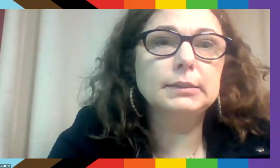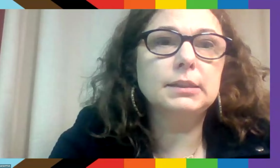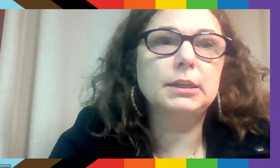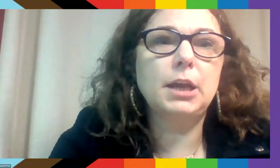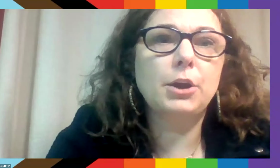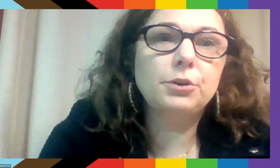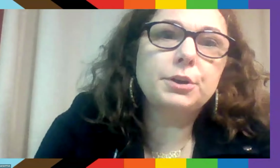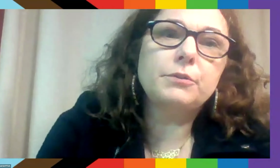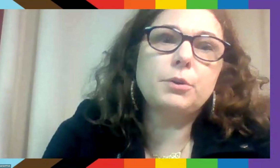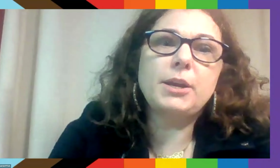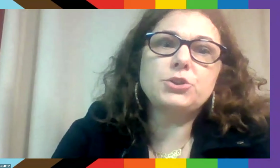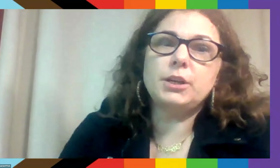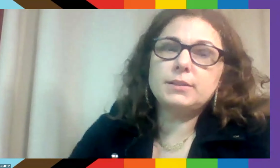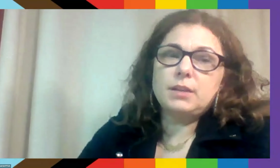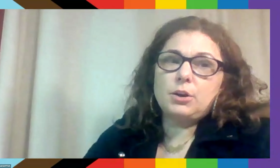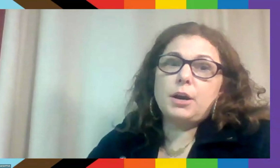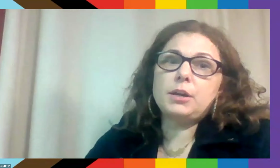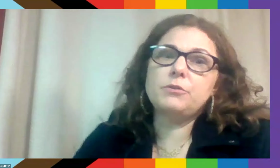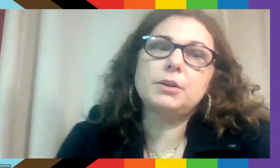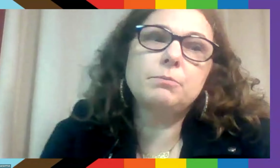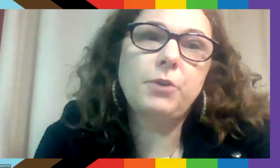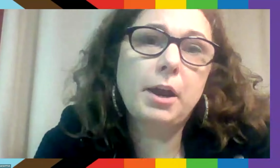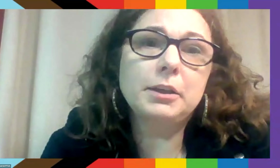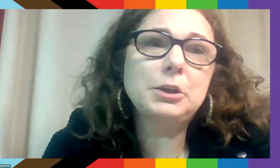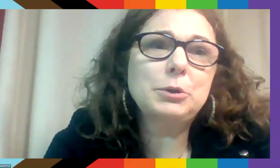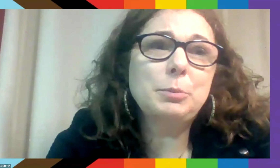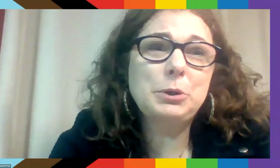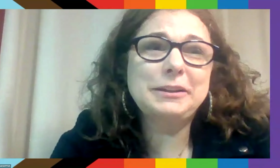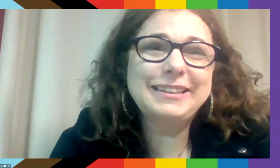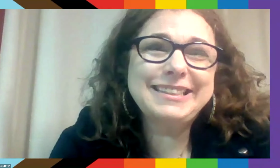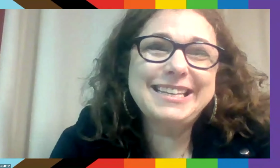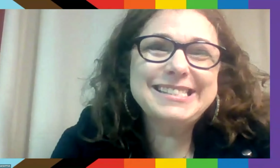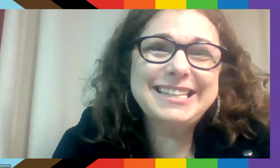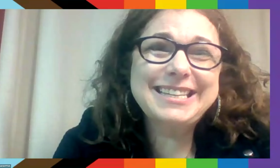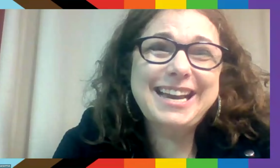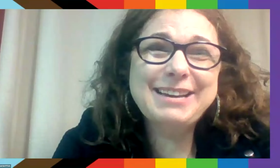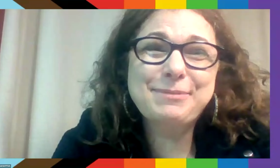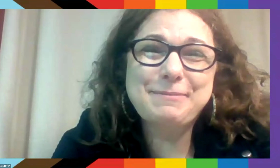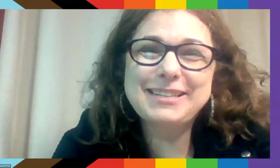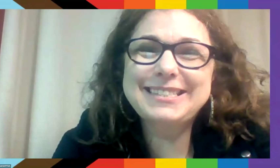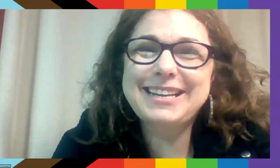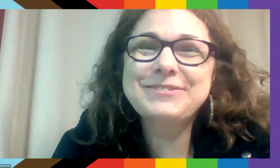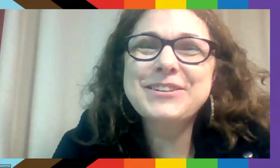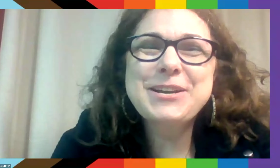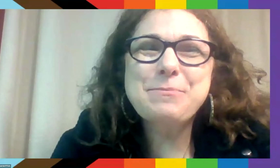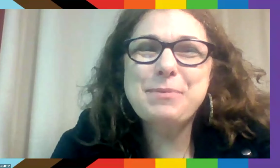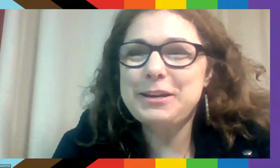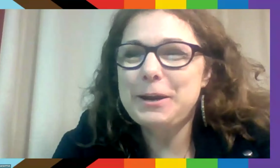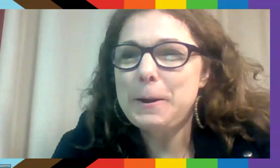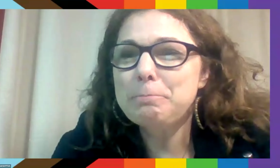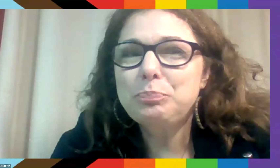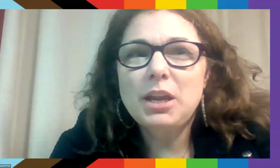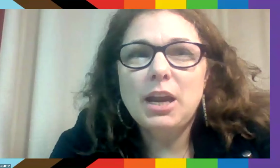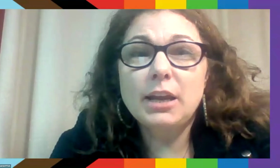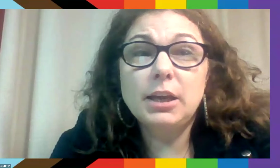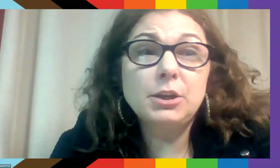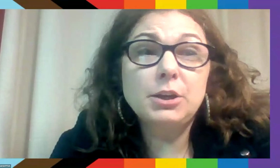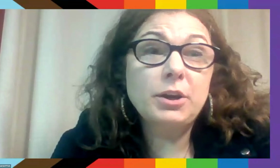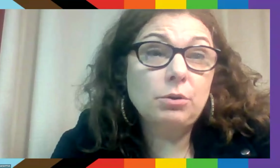neglect and inaccurate information, etc., even filing an appeal and things like that by myself. But